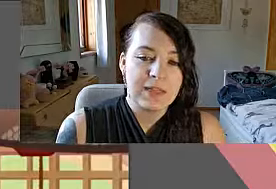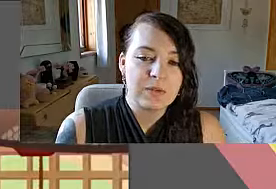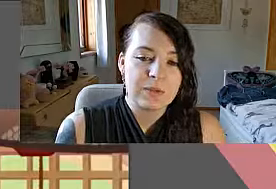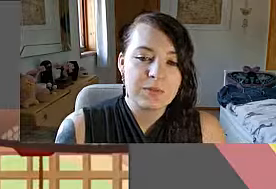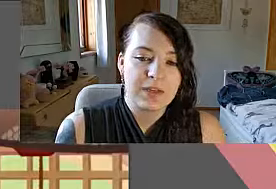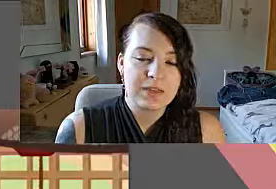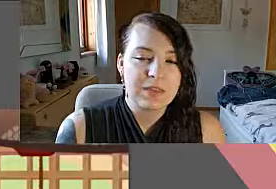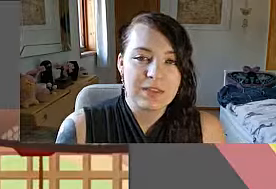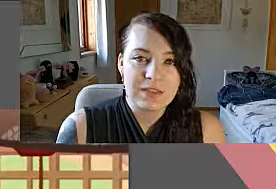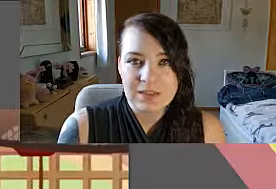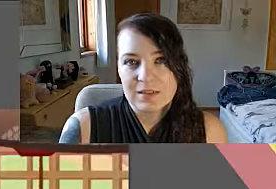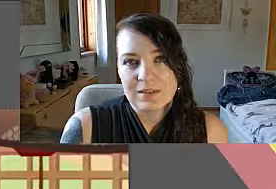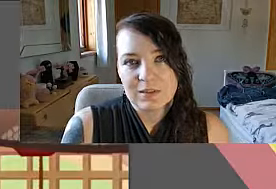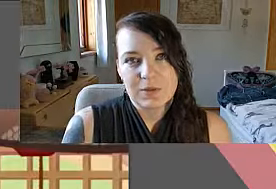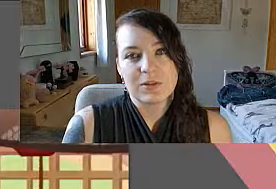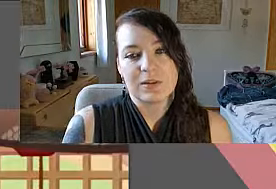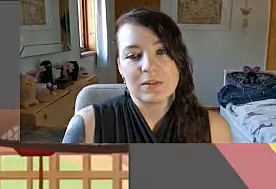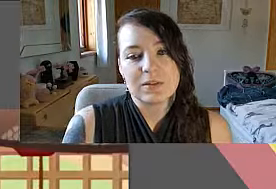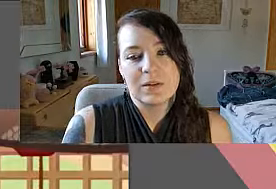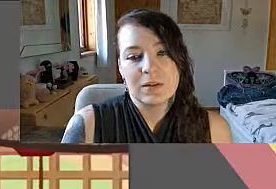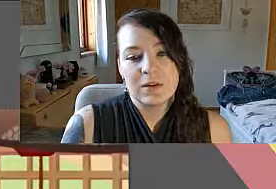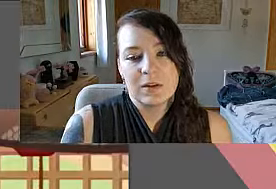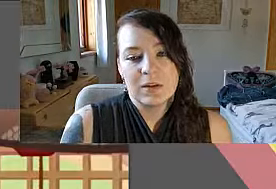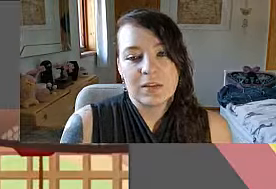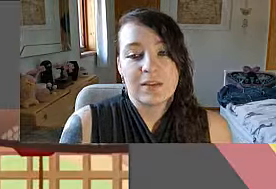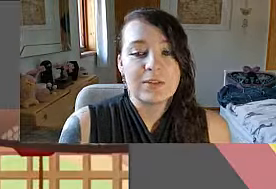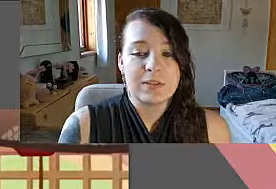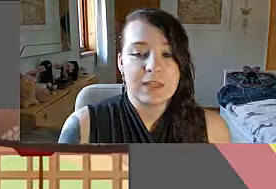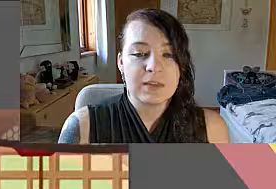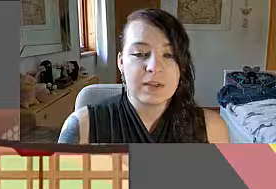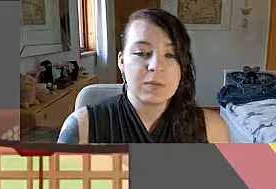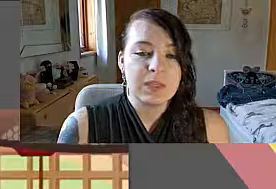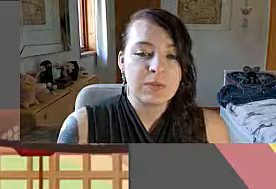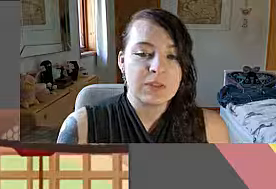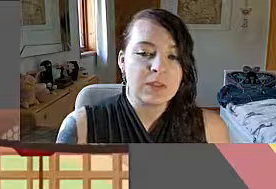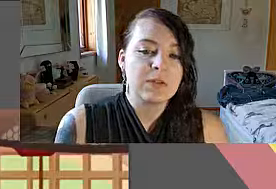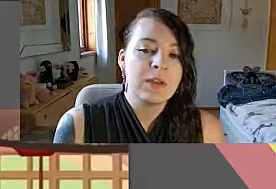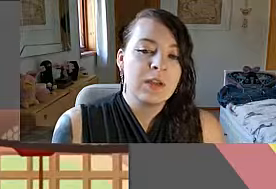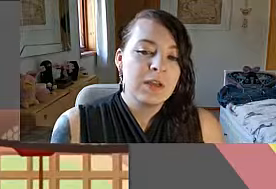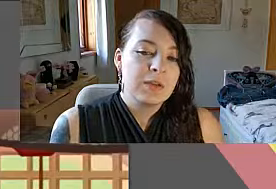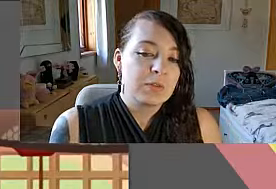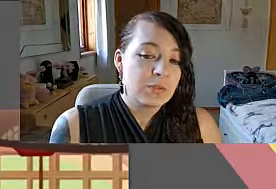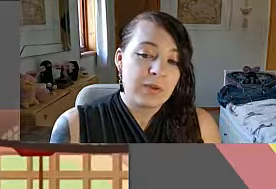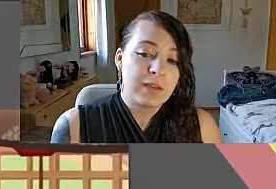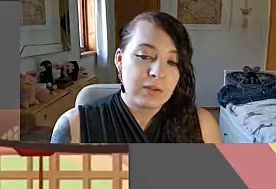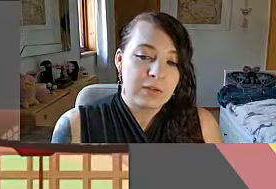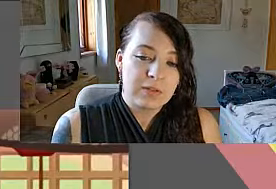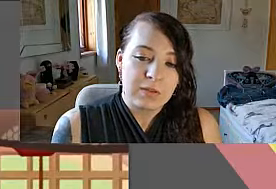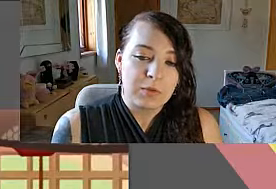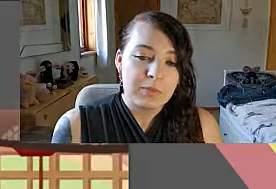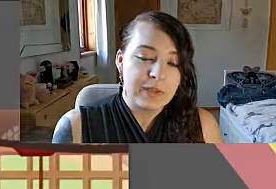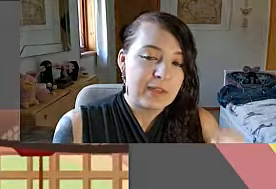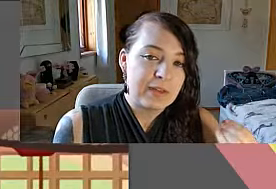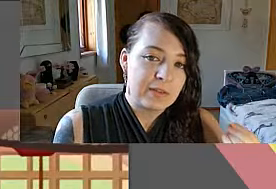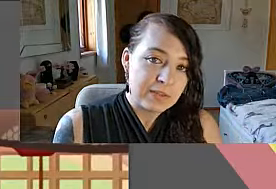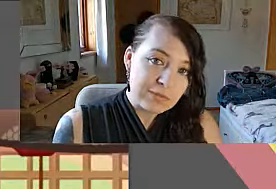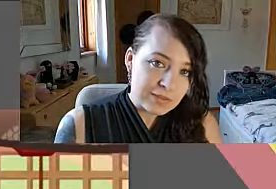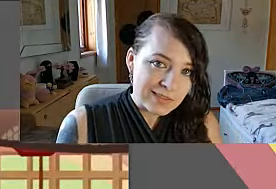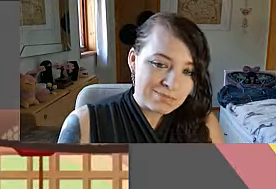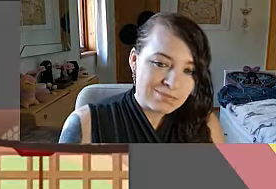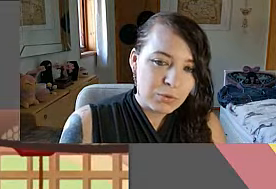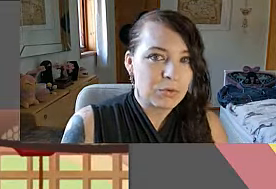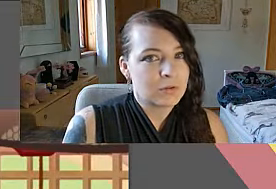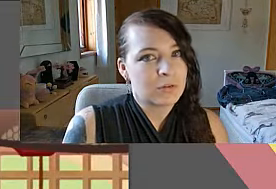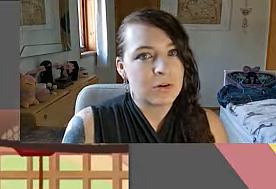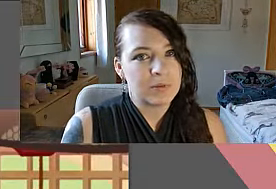still allows them to access the intended experience. At the end of the day, it comes down to, would you rather someone play a little